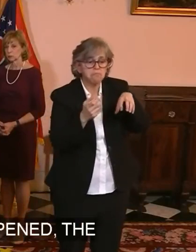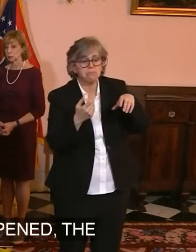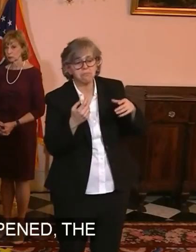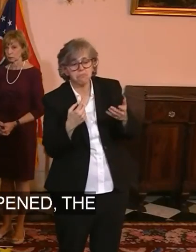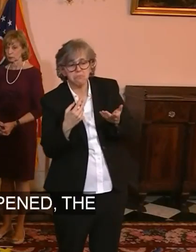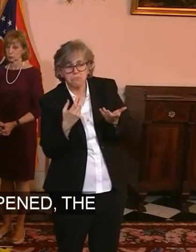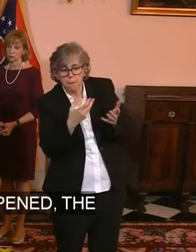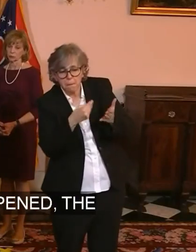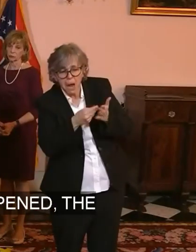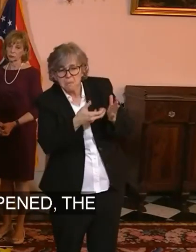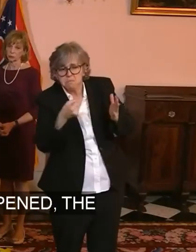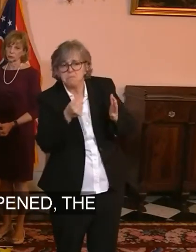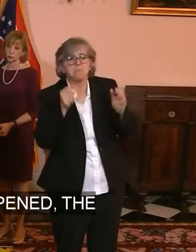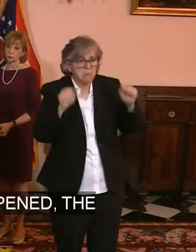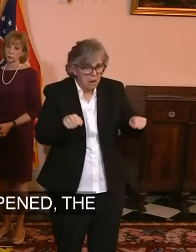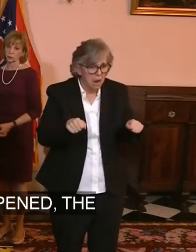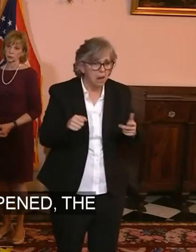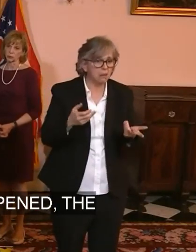ATMs,